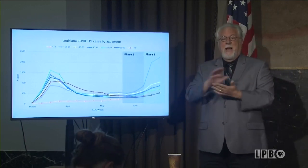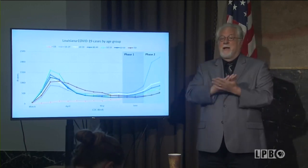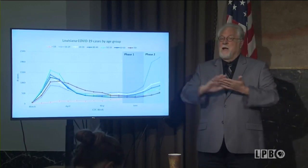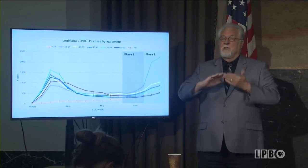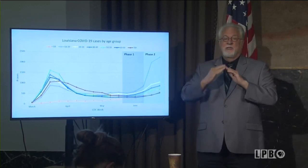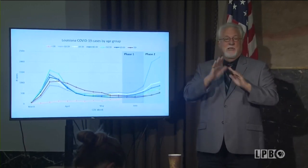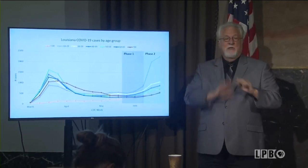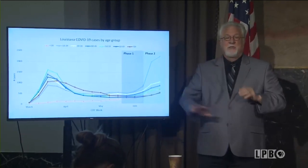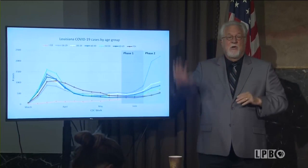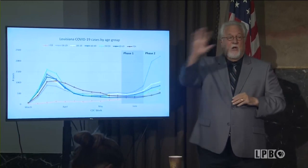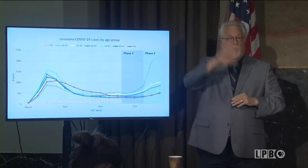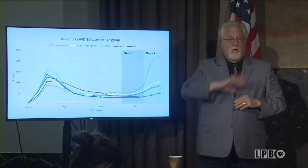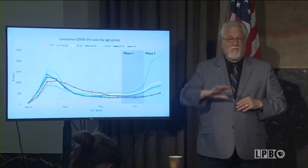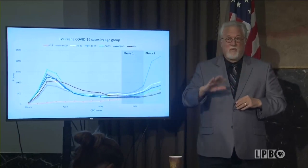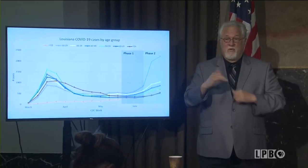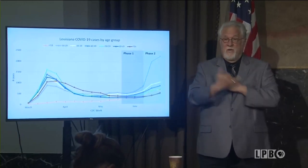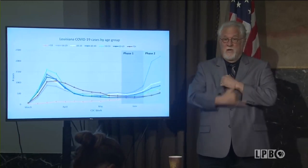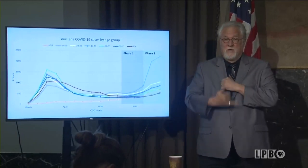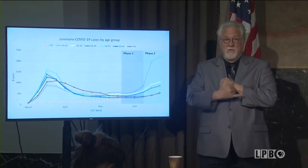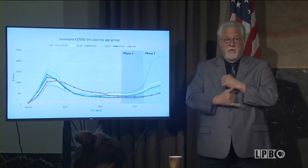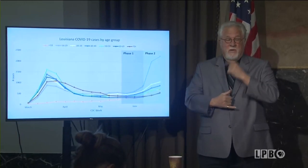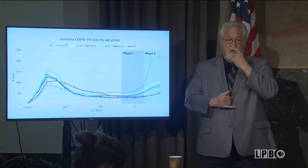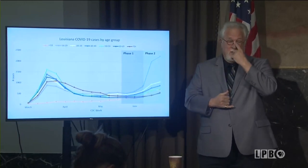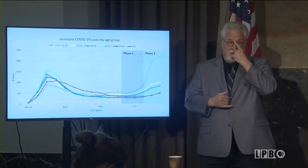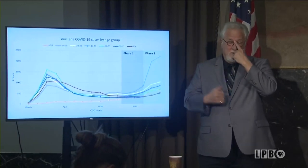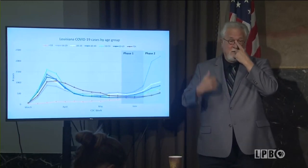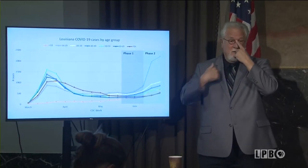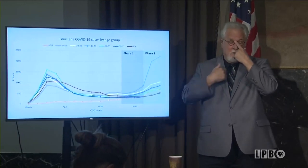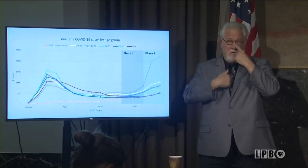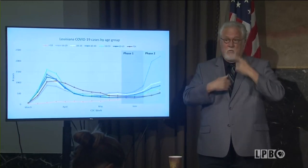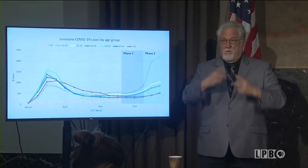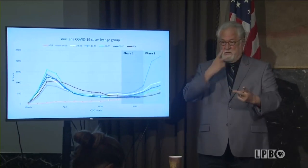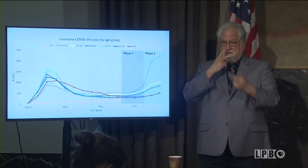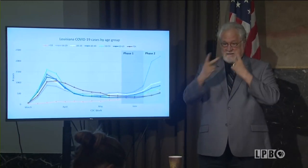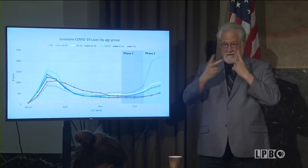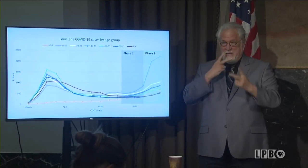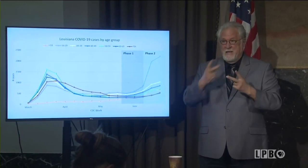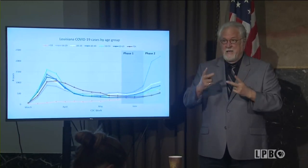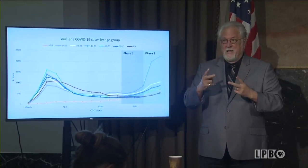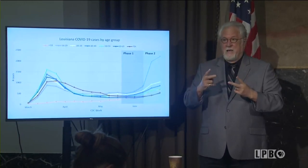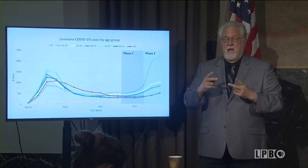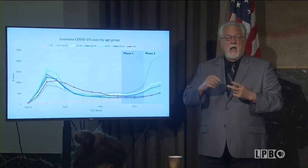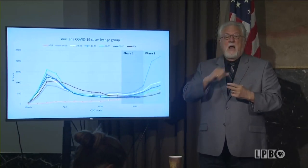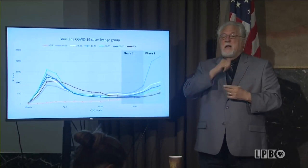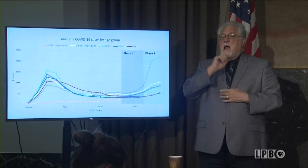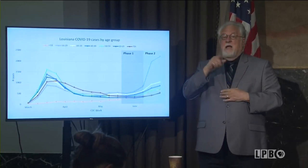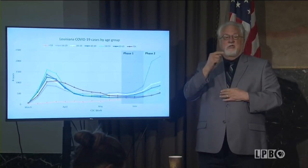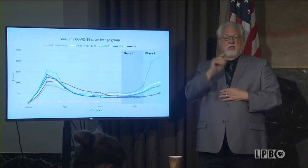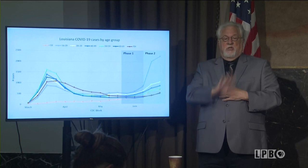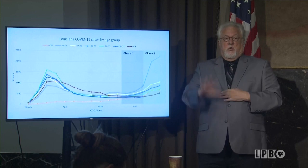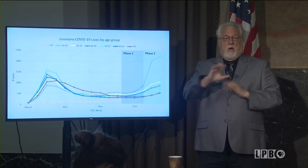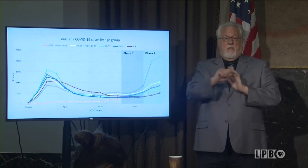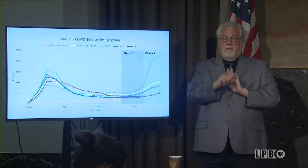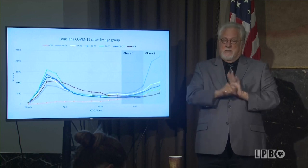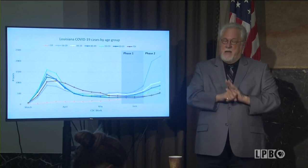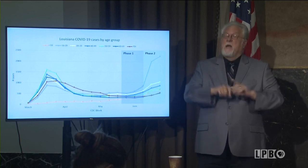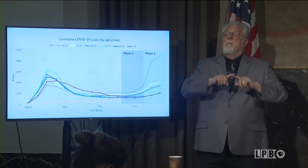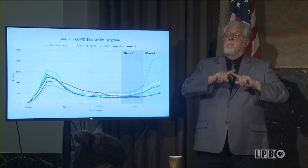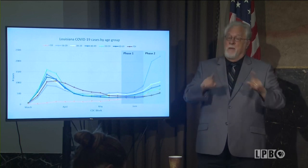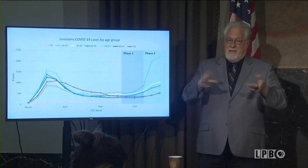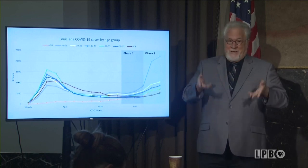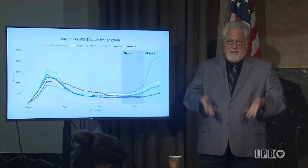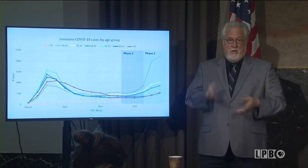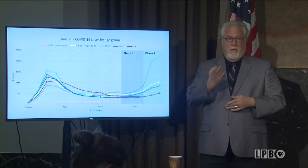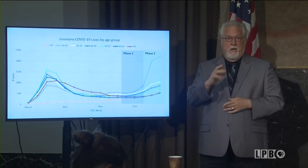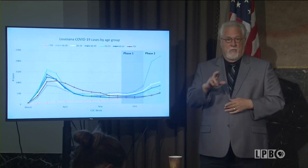all over the country, we are really seeing, not just across the state, which is true, but particularly here